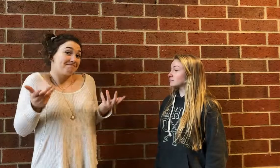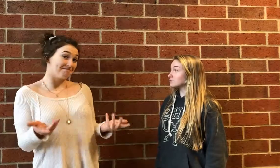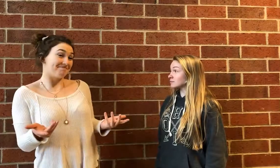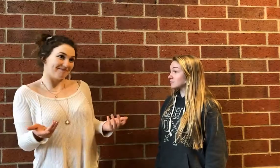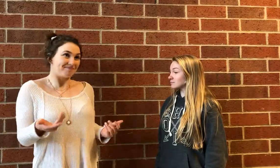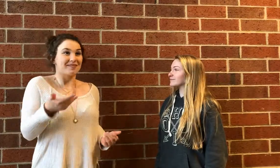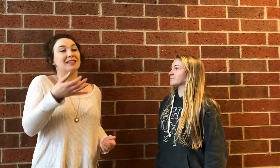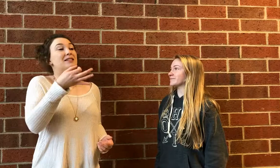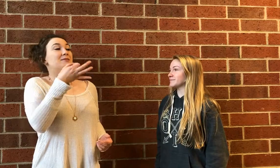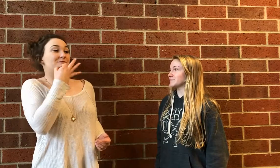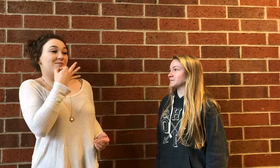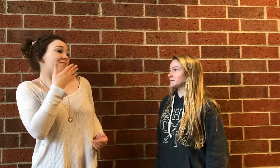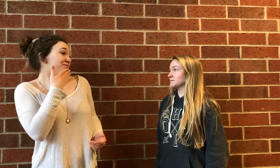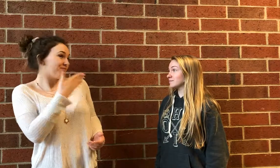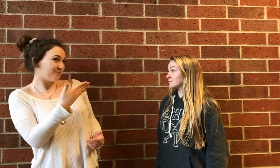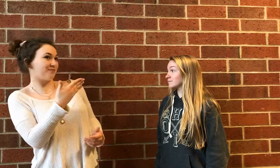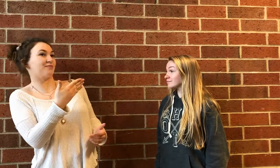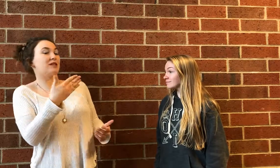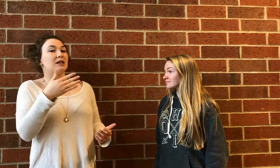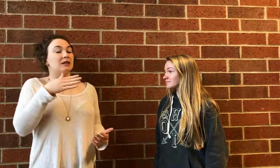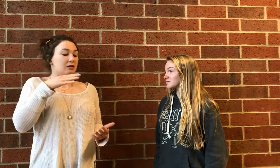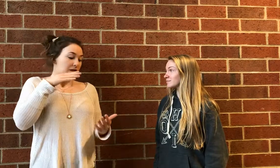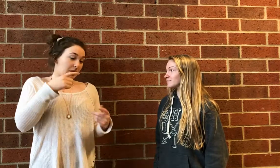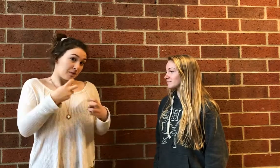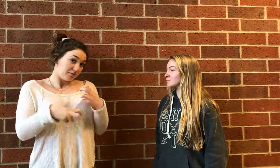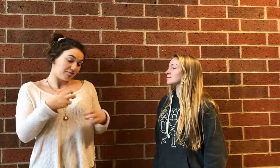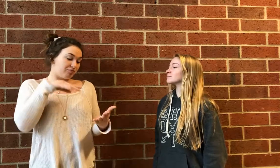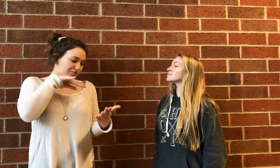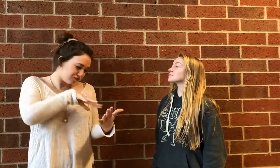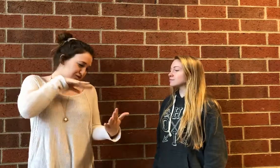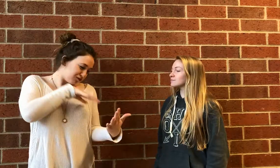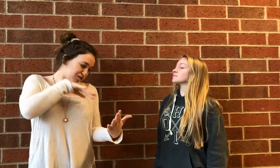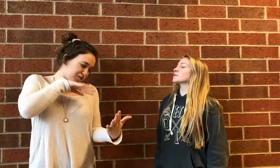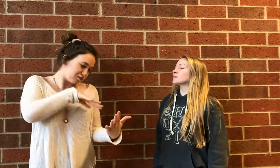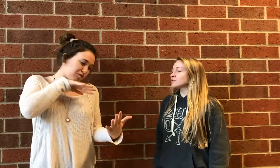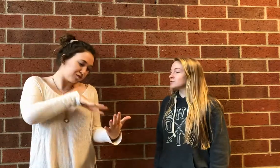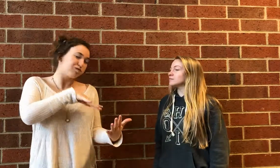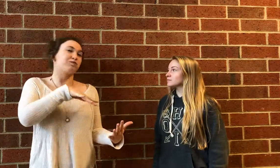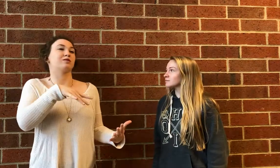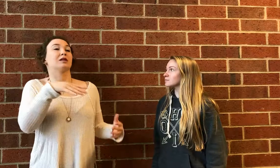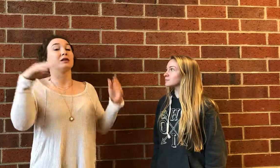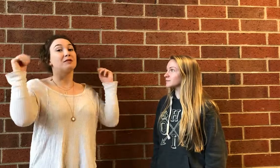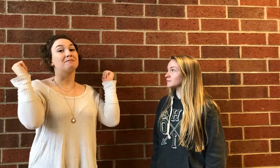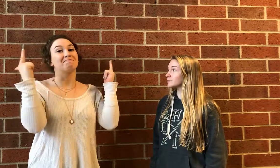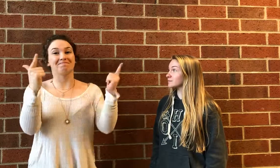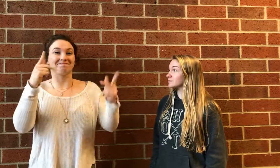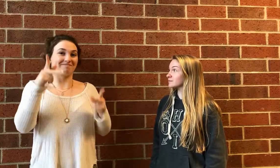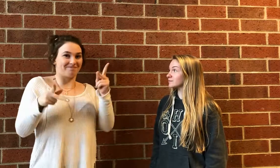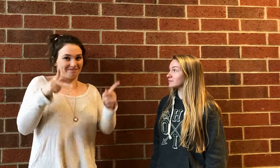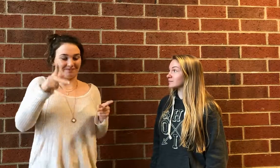Well, thanks to our experts that have done multiple studies on this problem, everyone will be on